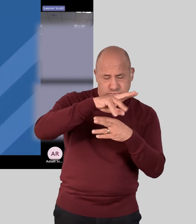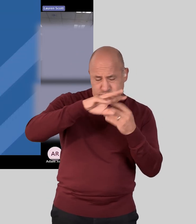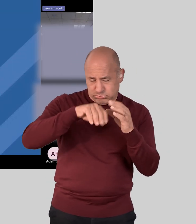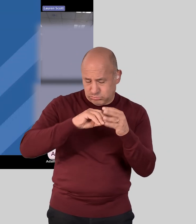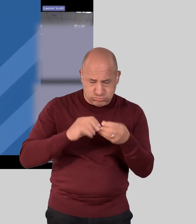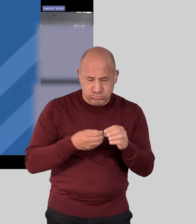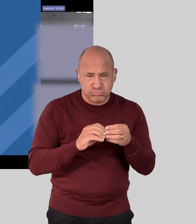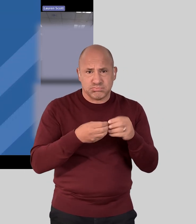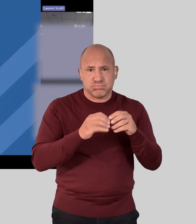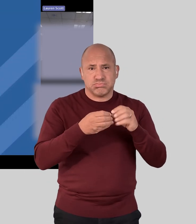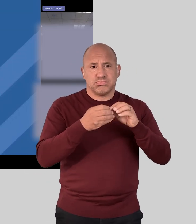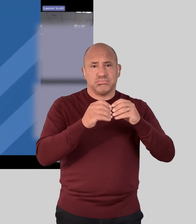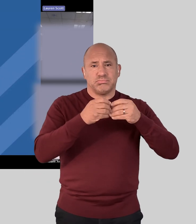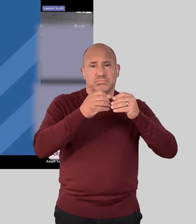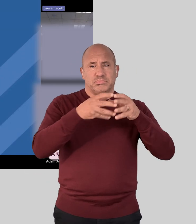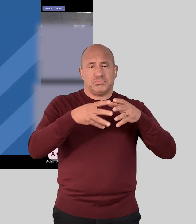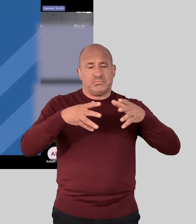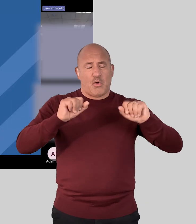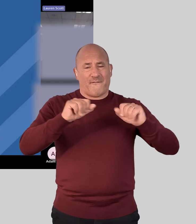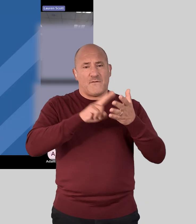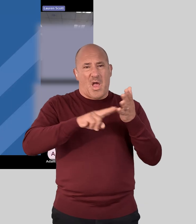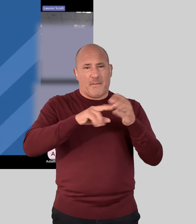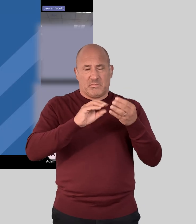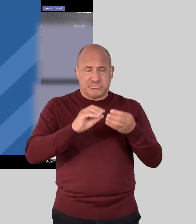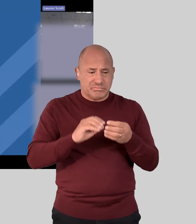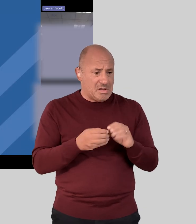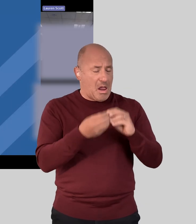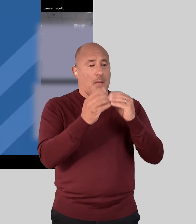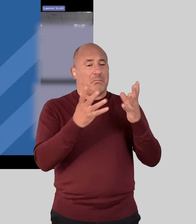mixing parts of hip hop, parts of like